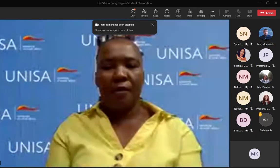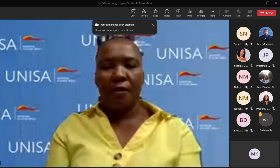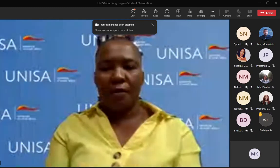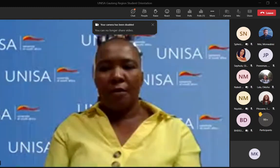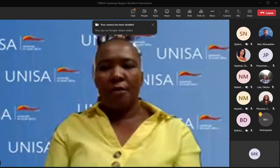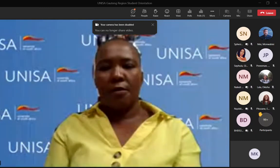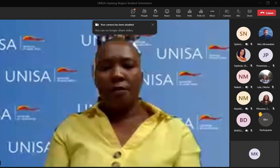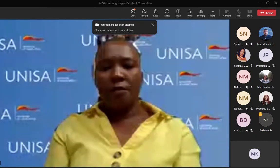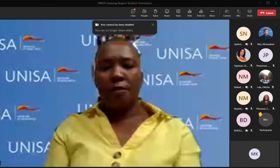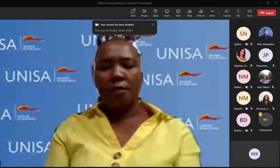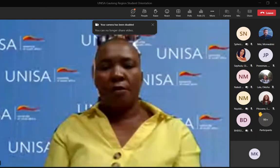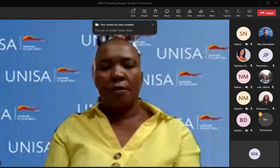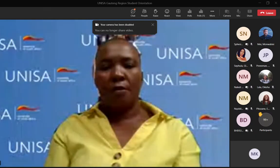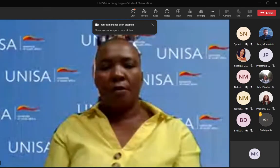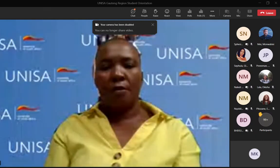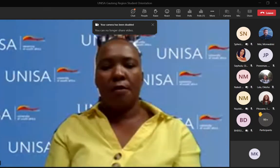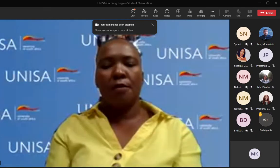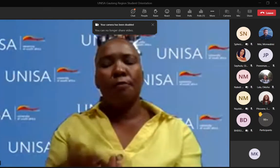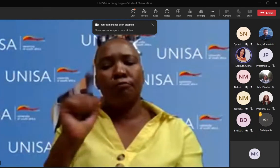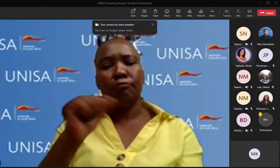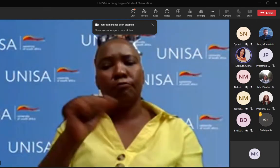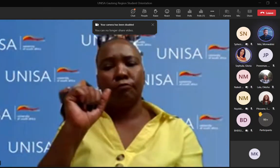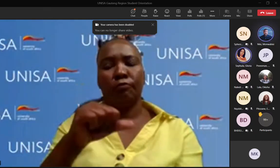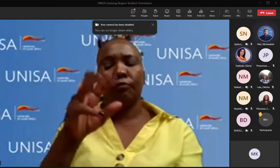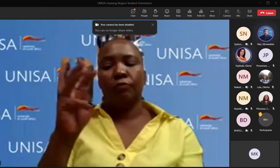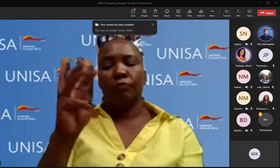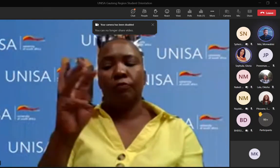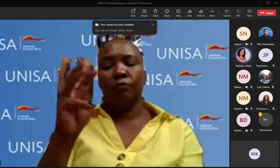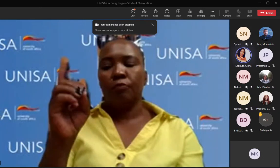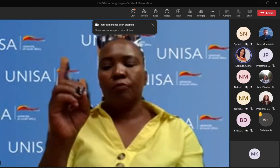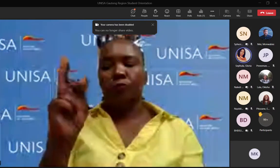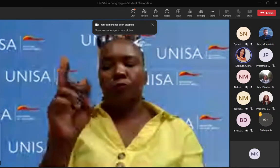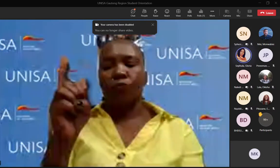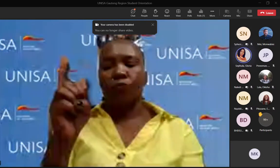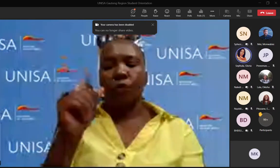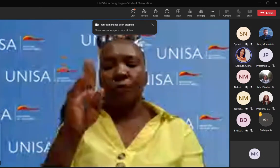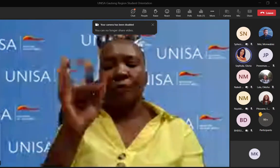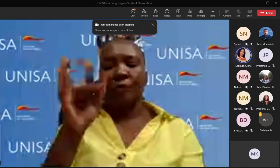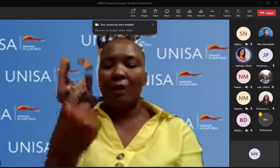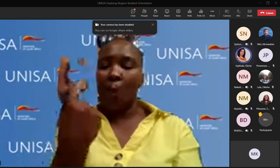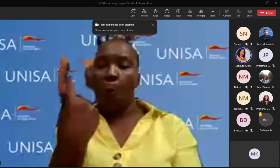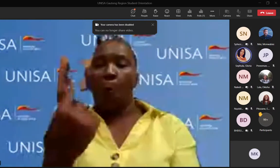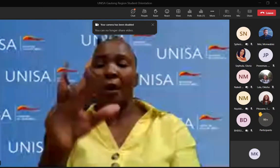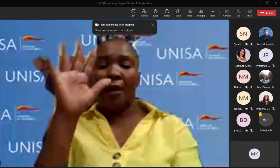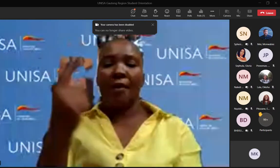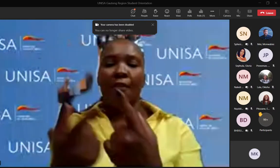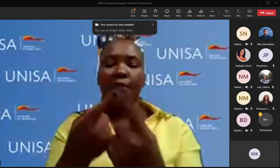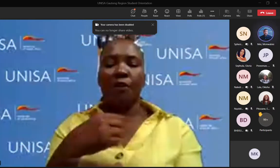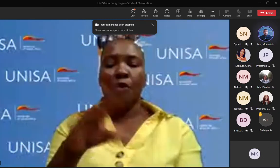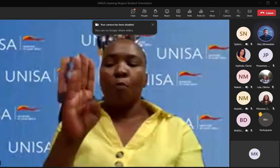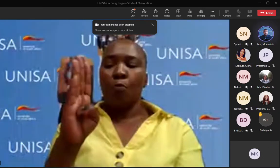yes I have one hand I have a hand from boholzi